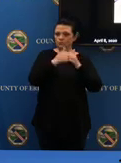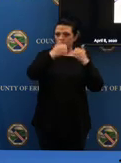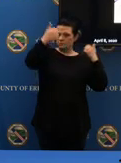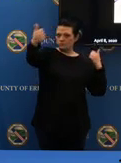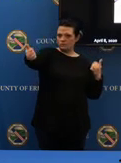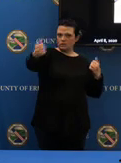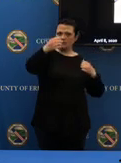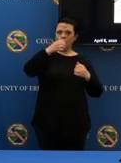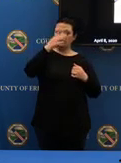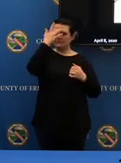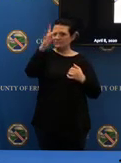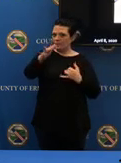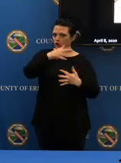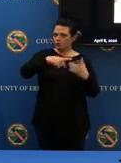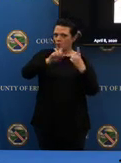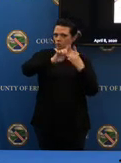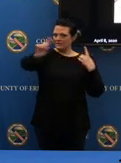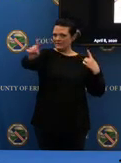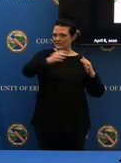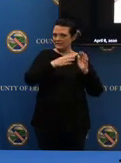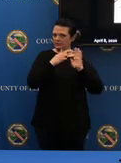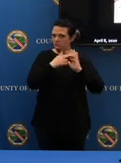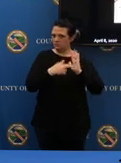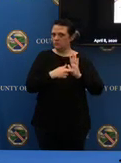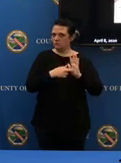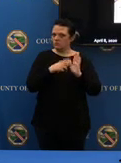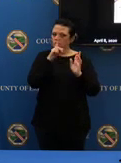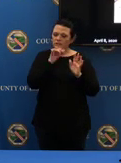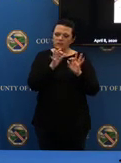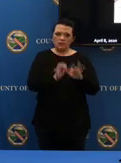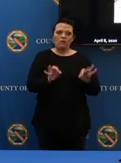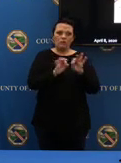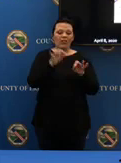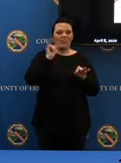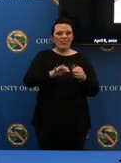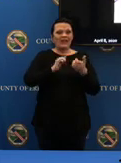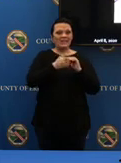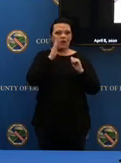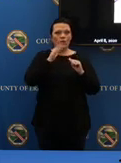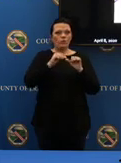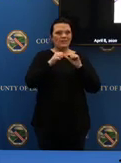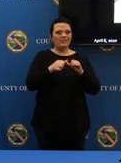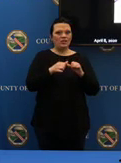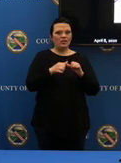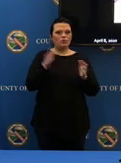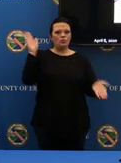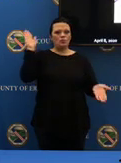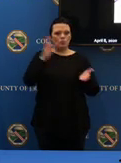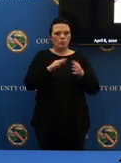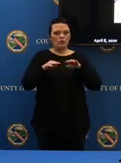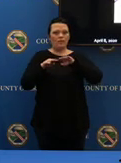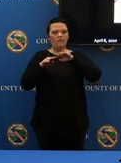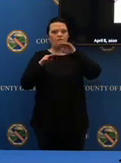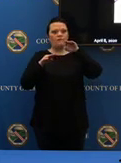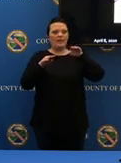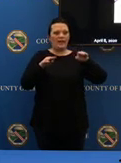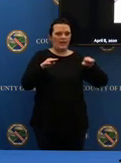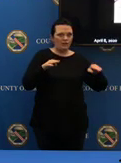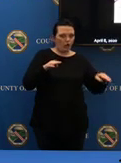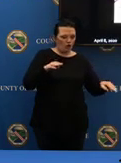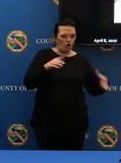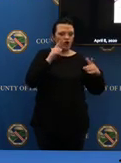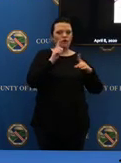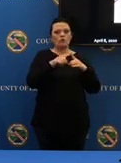following smart social distancing guidelines. It's really important. That's how we're going to flatten the curve, or continue to flatten the curve, I should say. But to all that